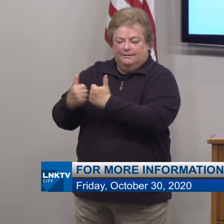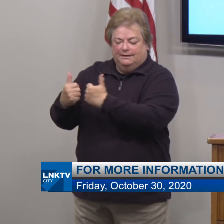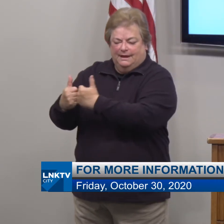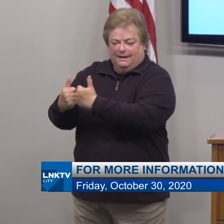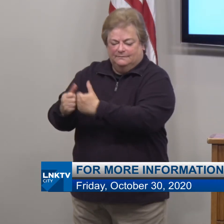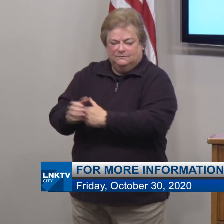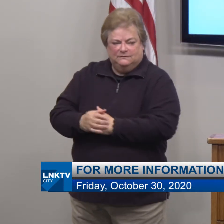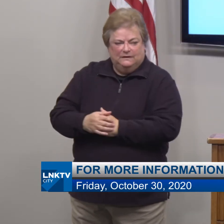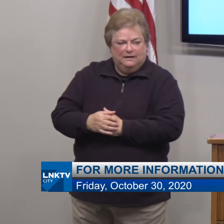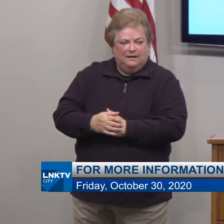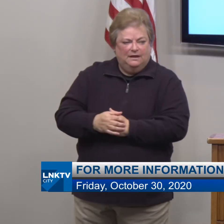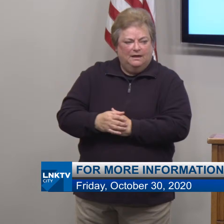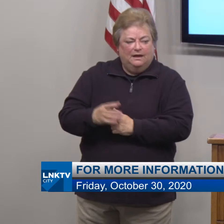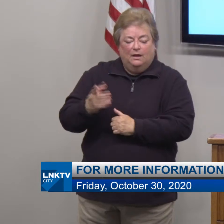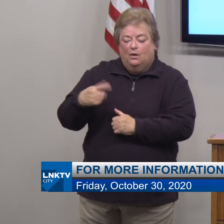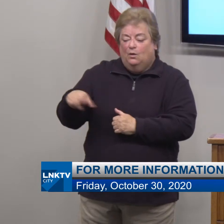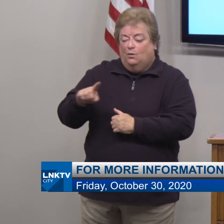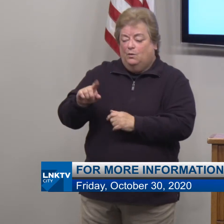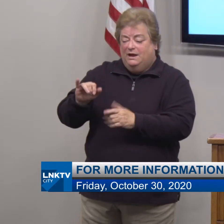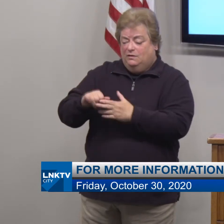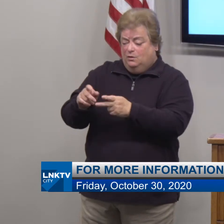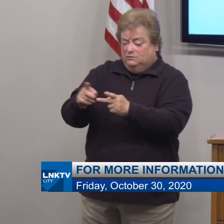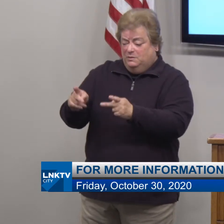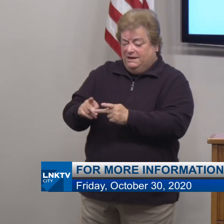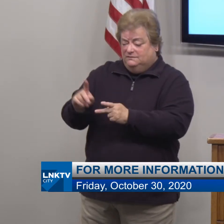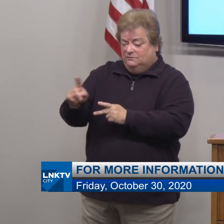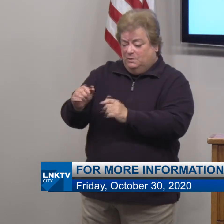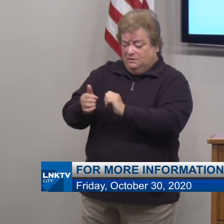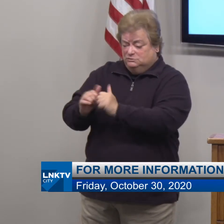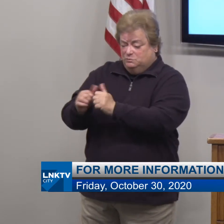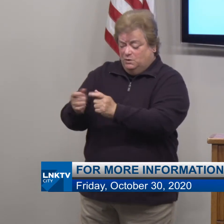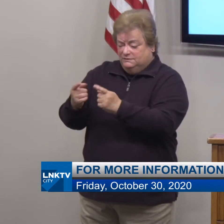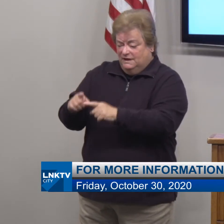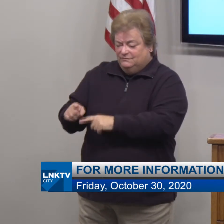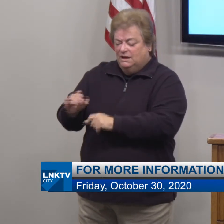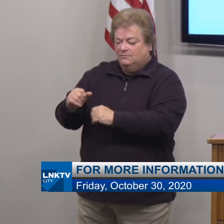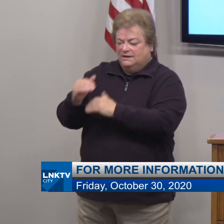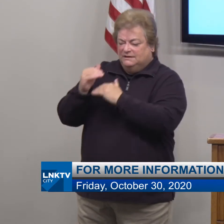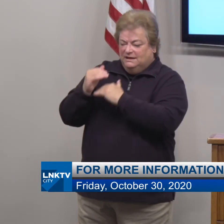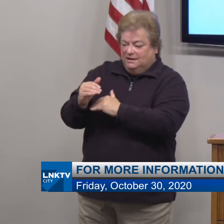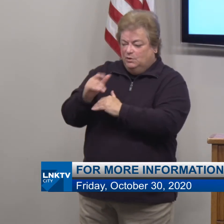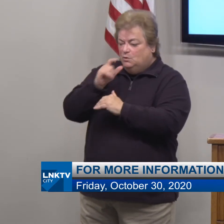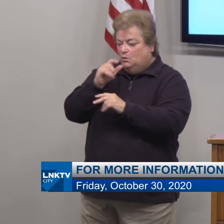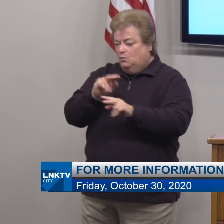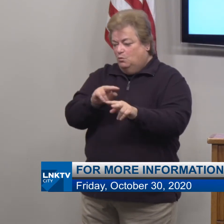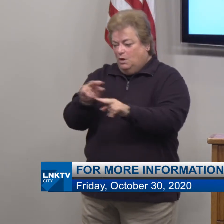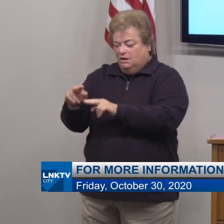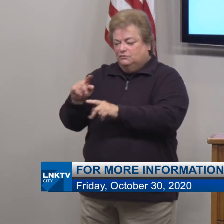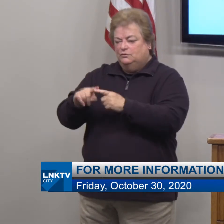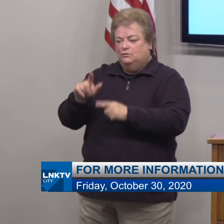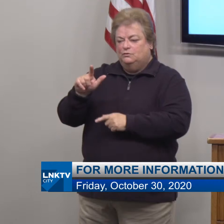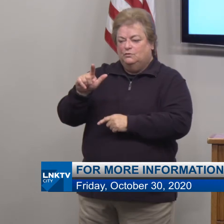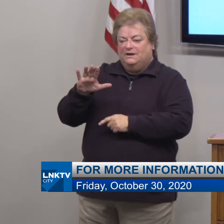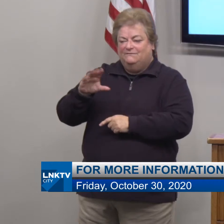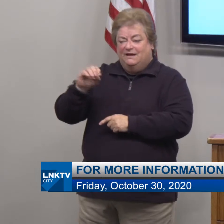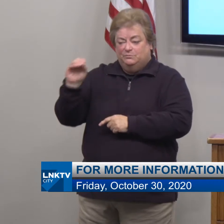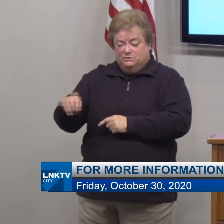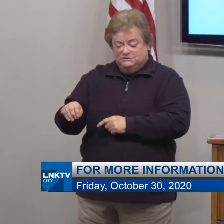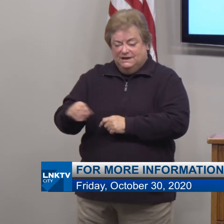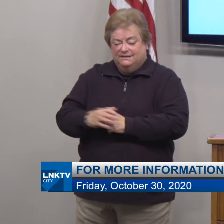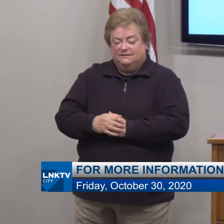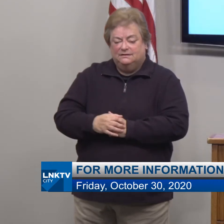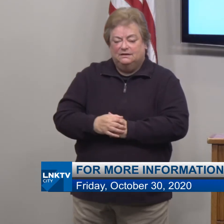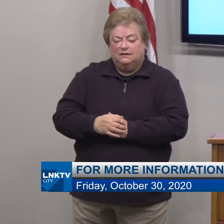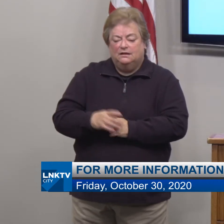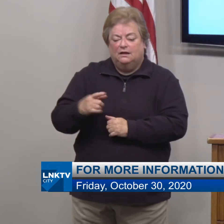venues in which youth sports occur must limit spectators to 25% of capacity. Spectators